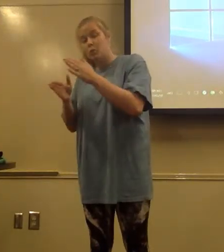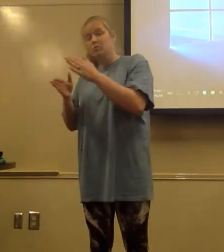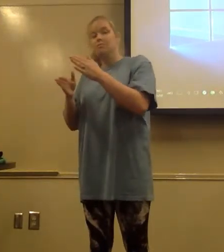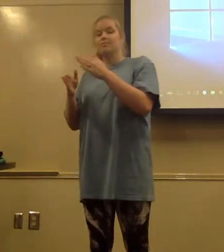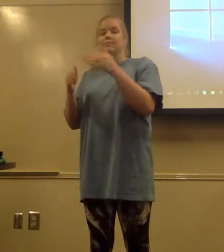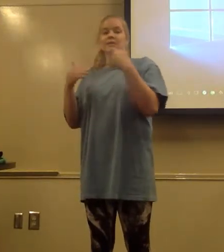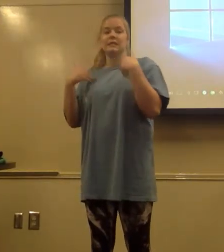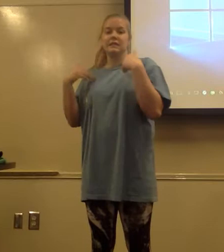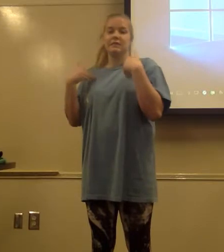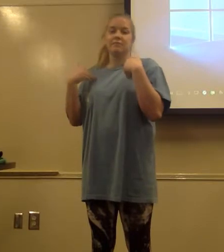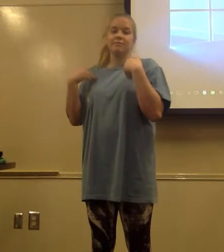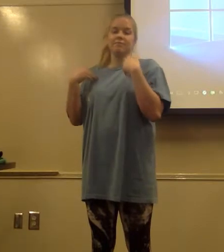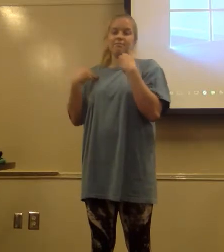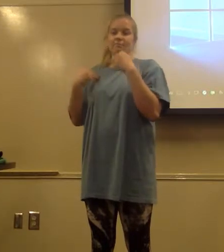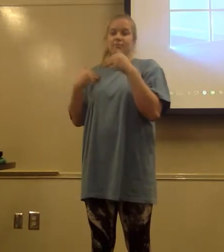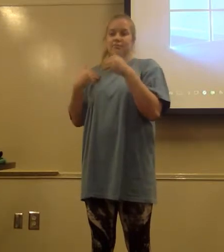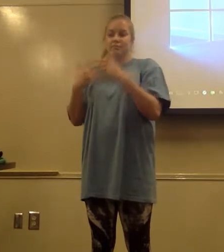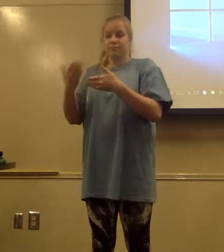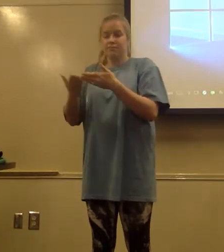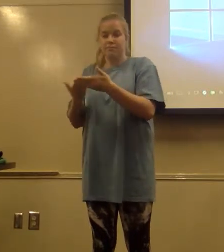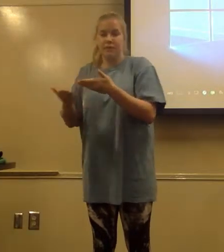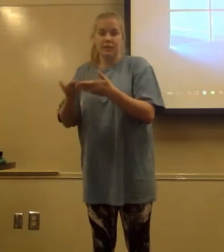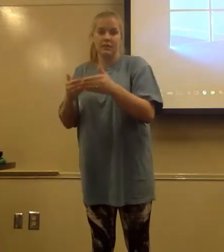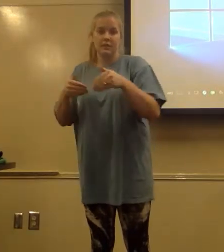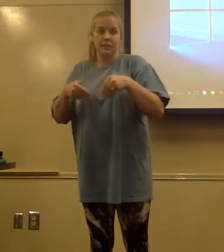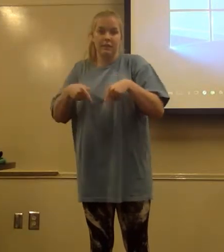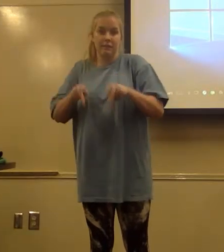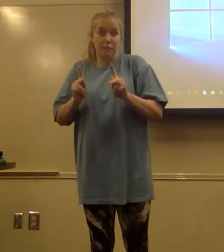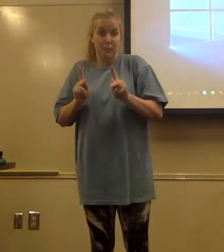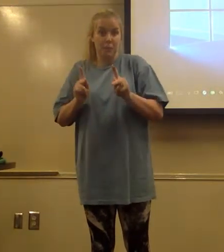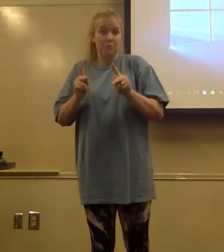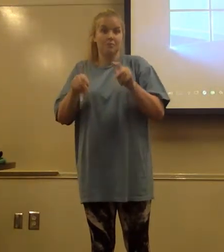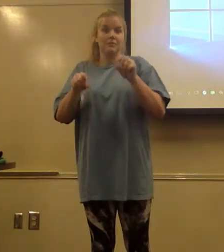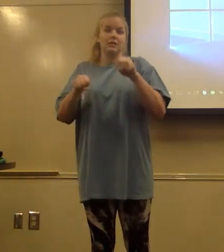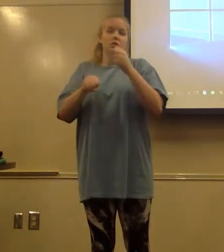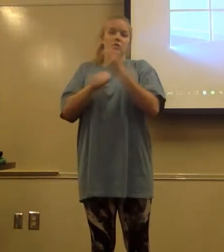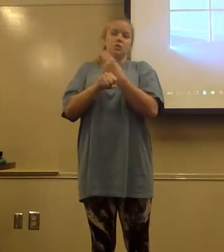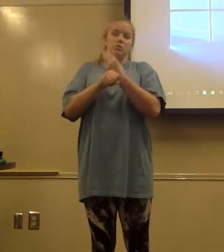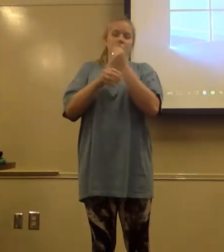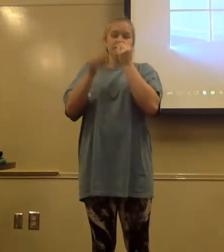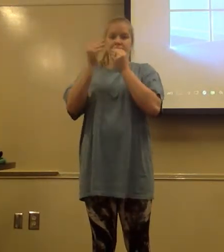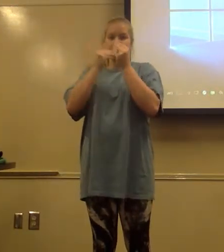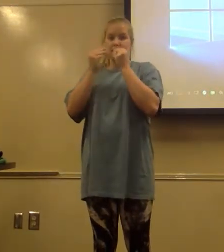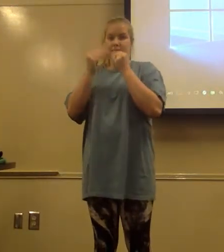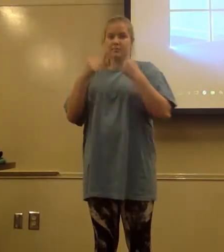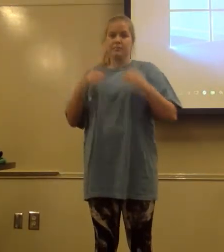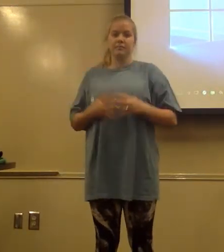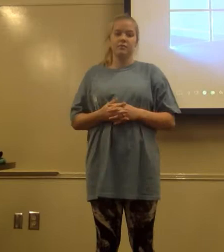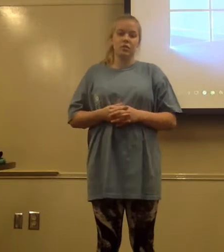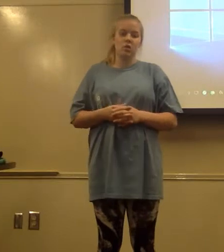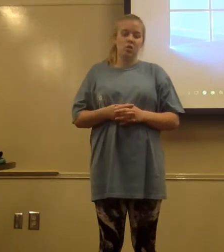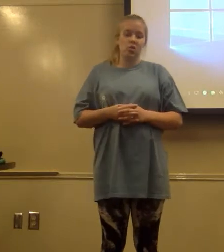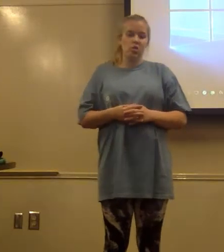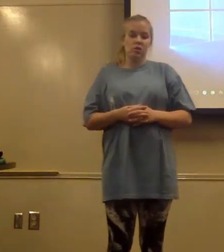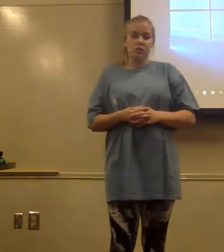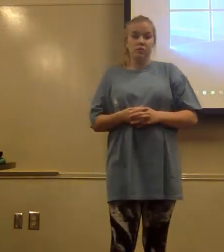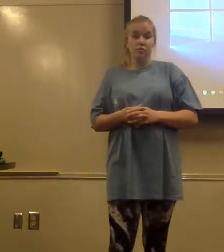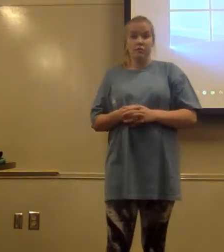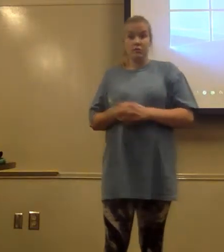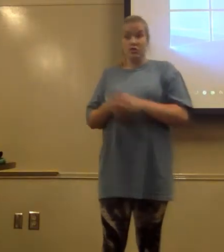healthy? Well, they're healthier. So certainly, I consider them transition foods. Great ways to get people to move over. Most people who